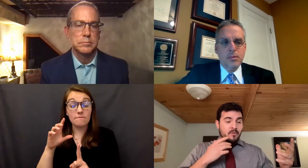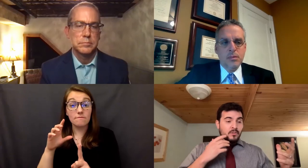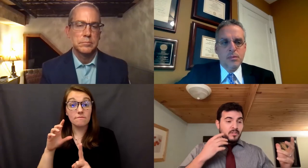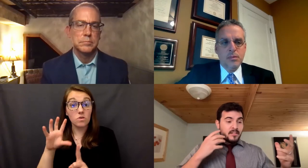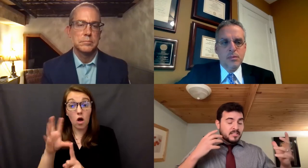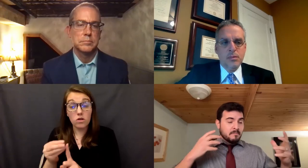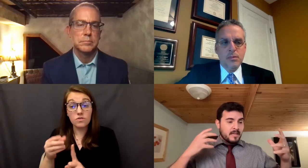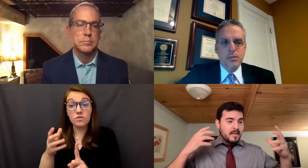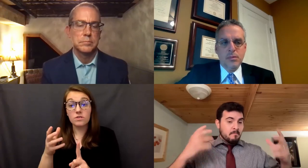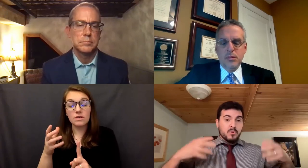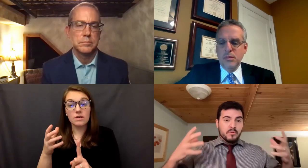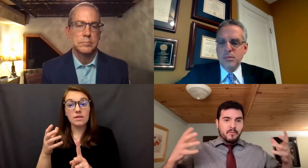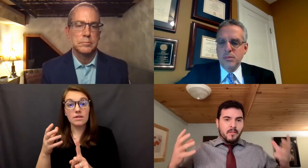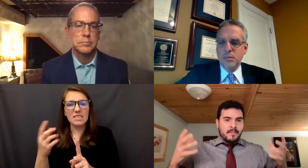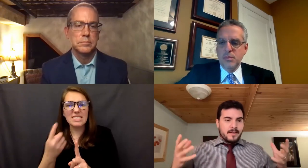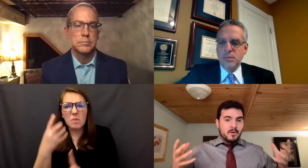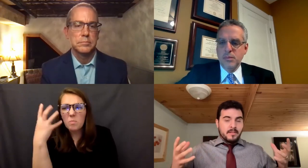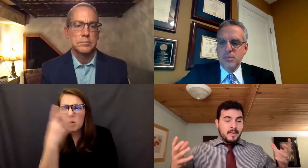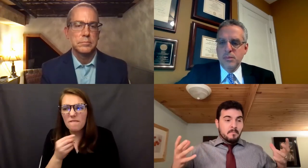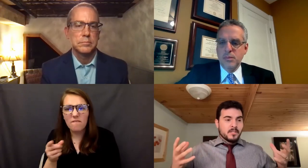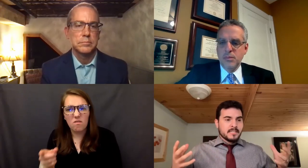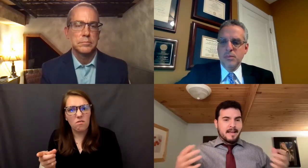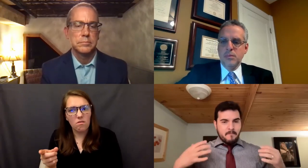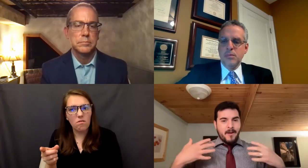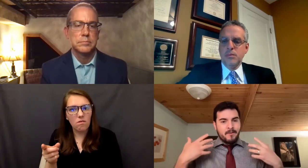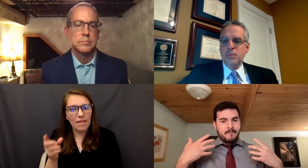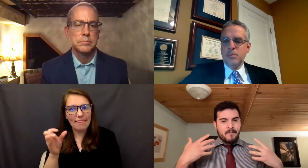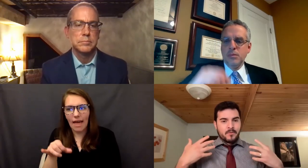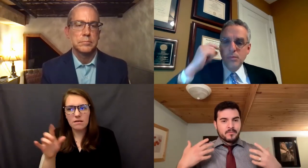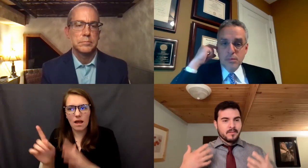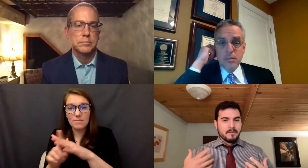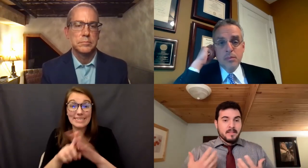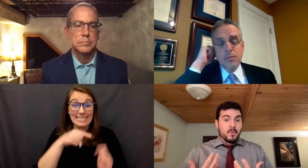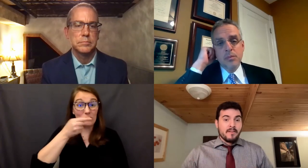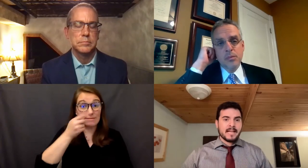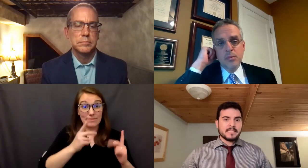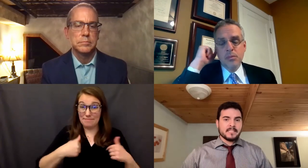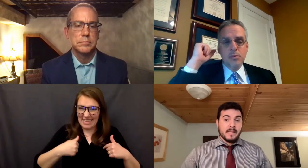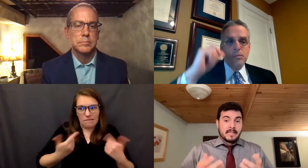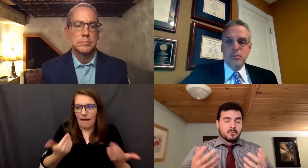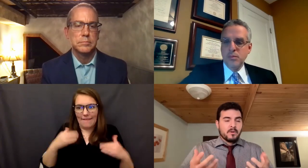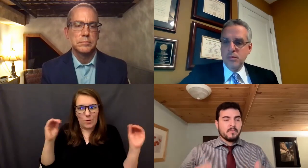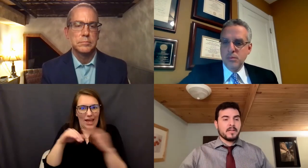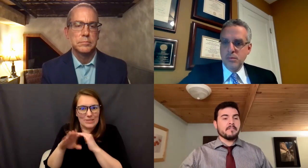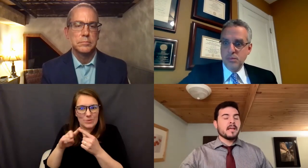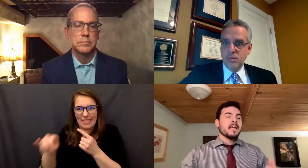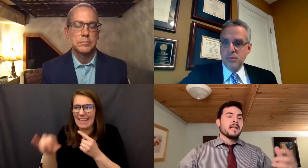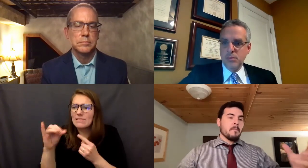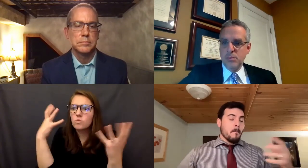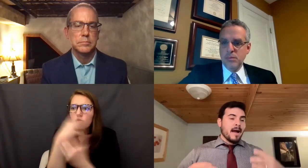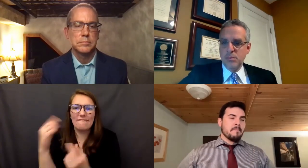even within deaf culture, like there's something beautiful that emerges that hearing folks like me that we don't have access to, like that's a wonderful